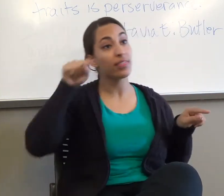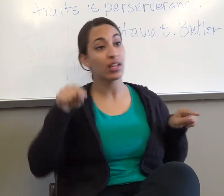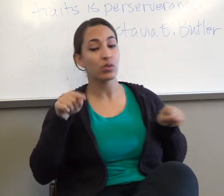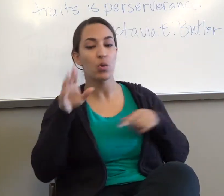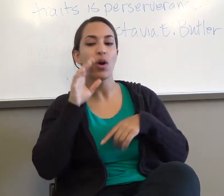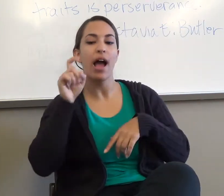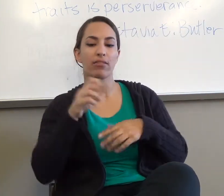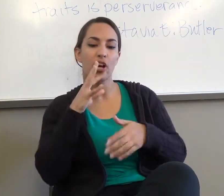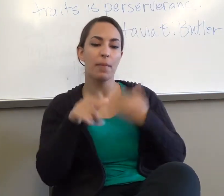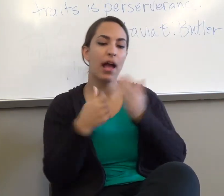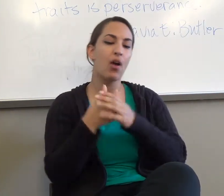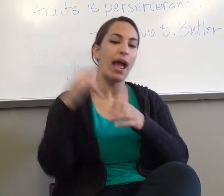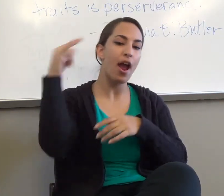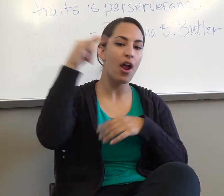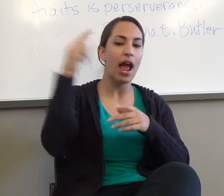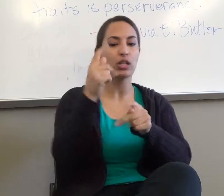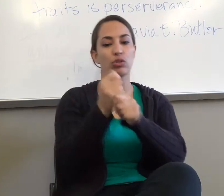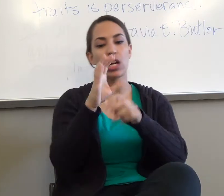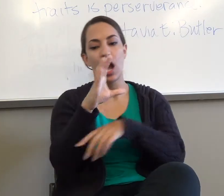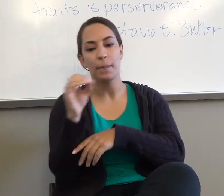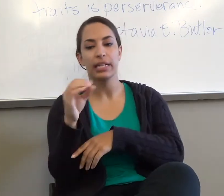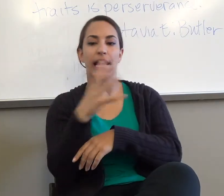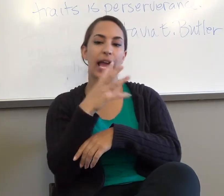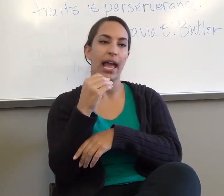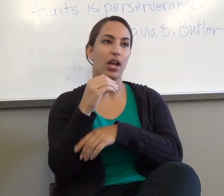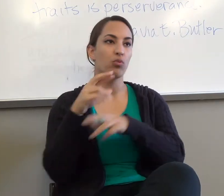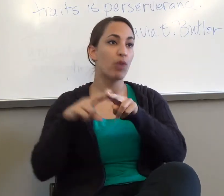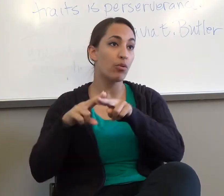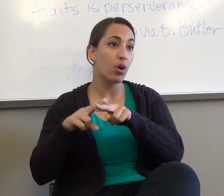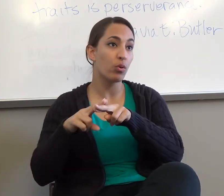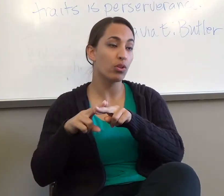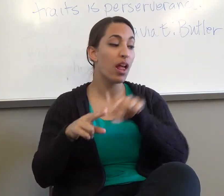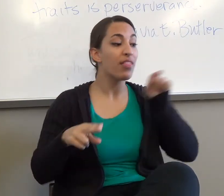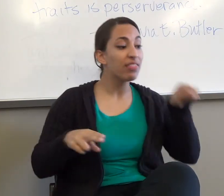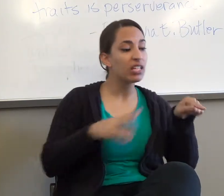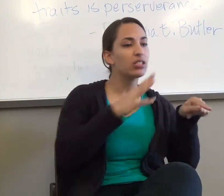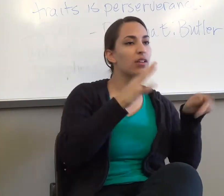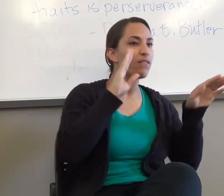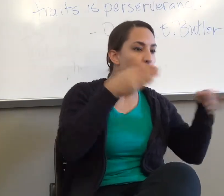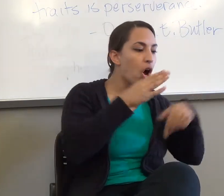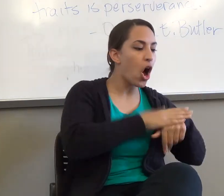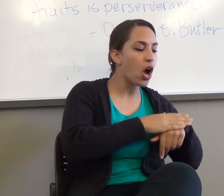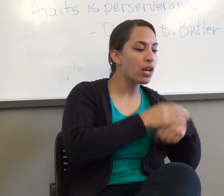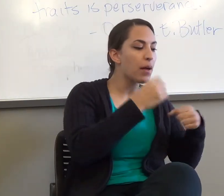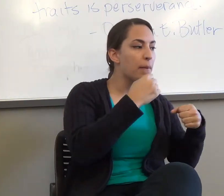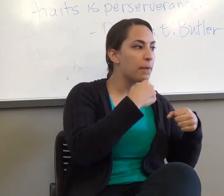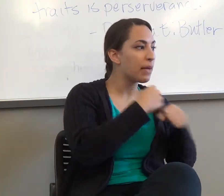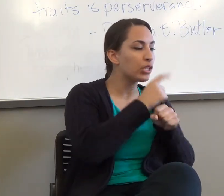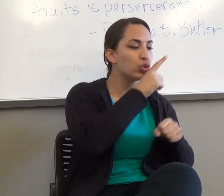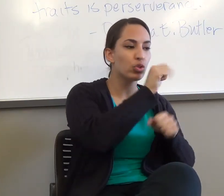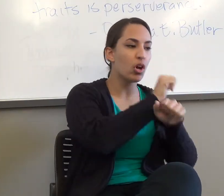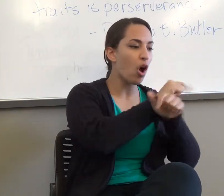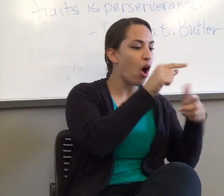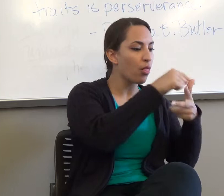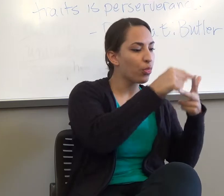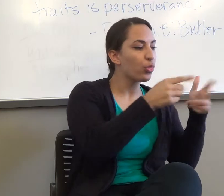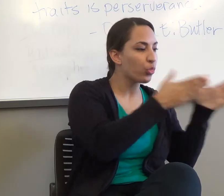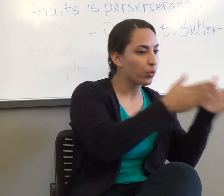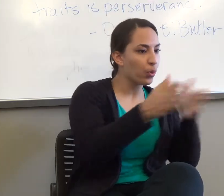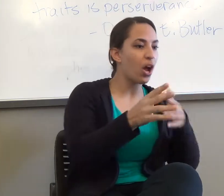railroads. This is going to be about ensuring safe transportation in all three things. And then this is going to be